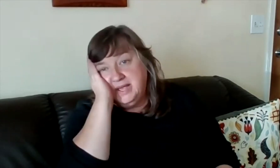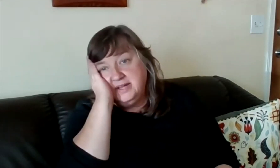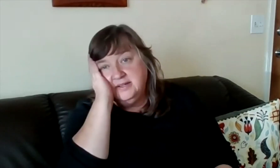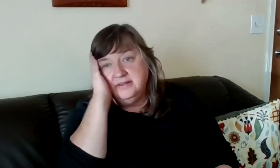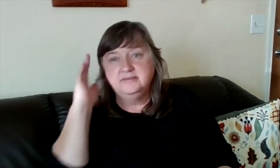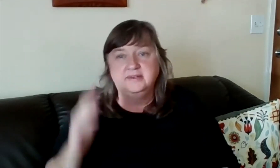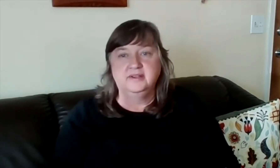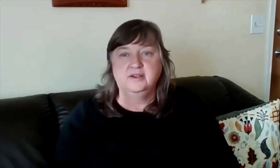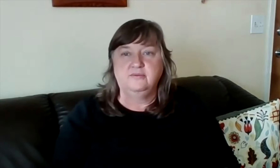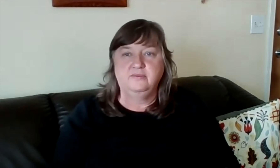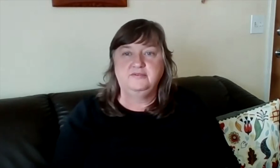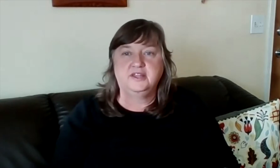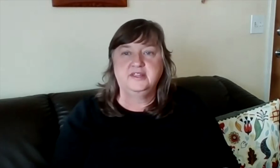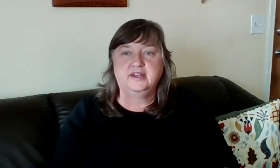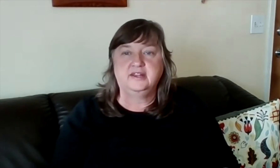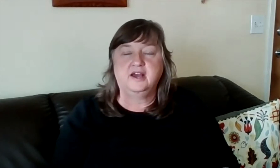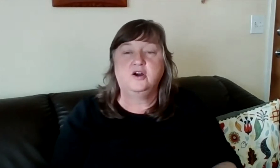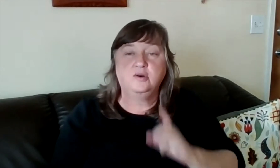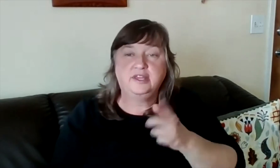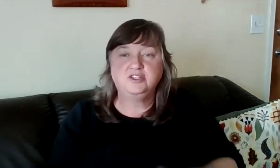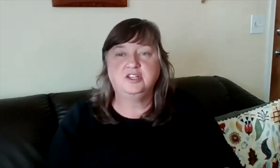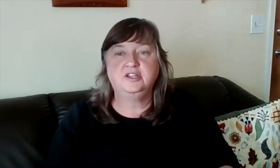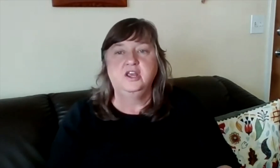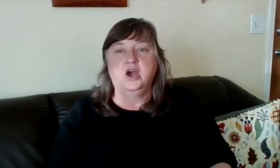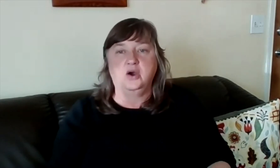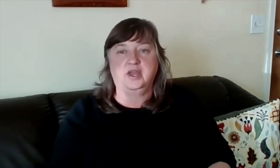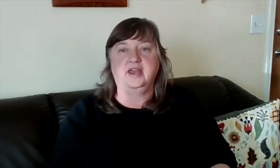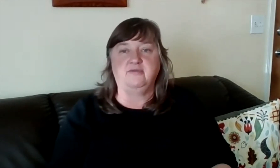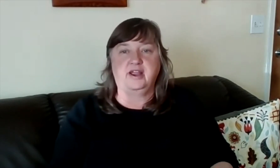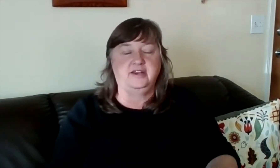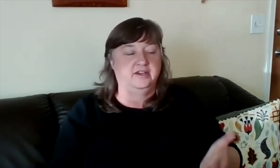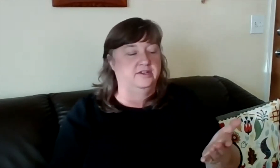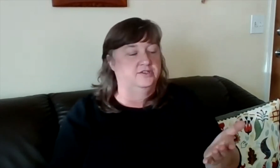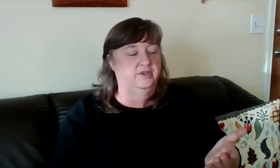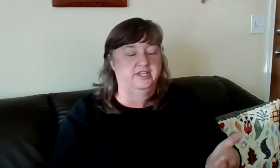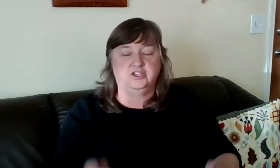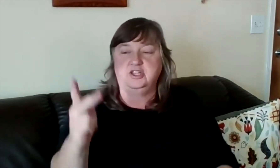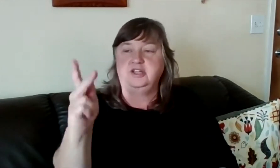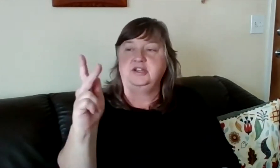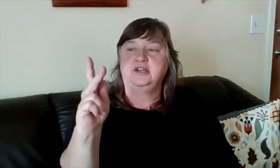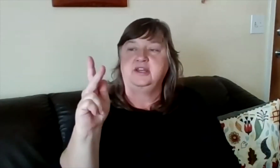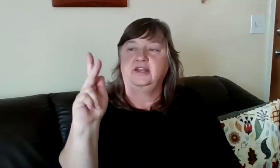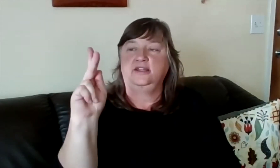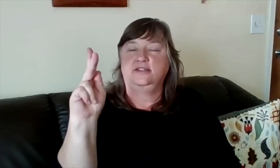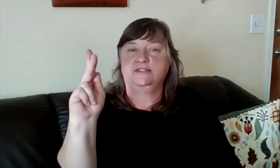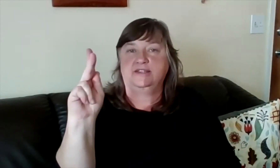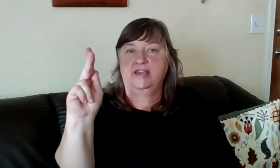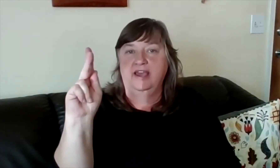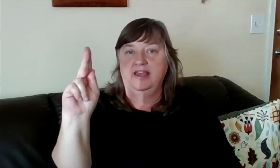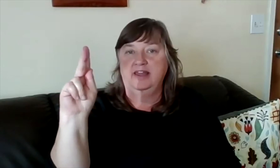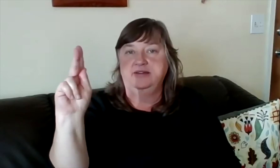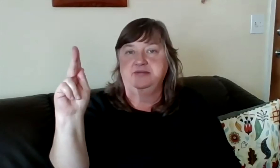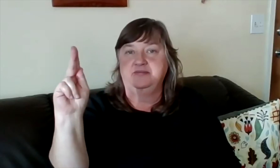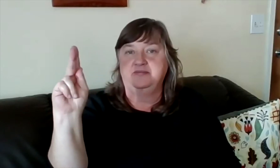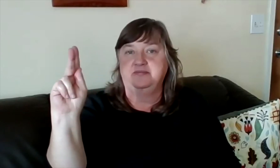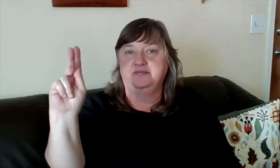Bed, we've done that. Oh, kitchen. Okay, right. So kitchen is K